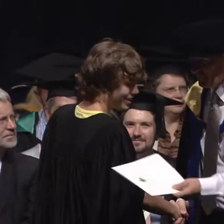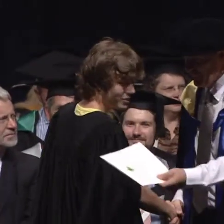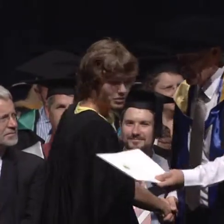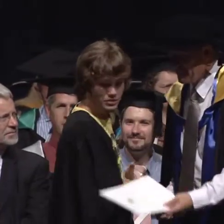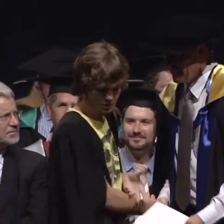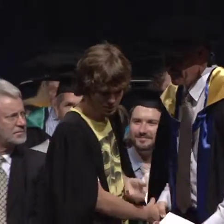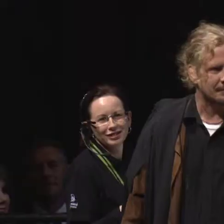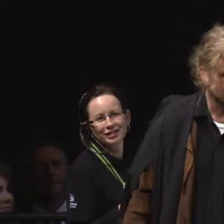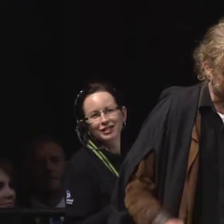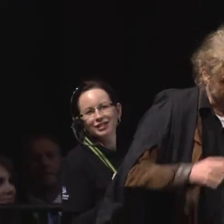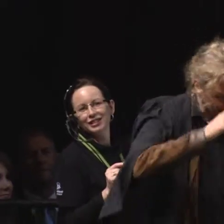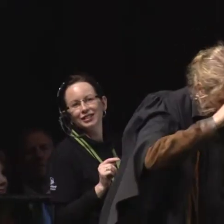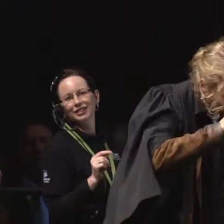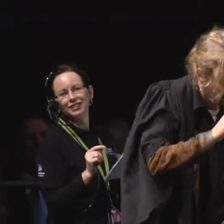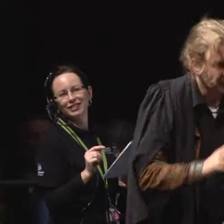Damon Deegan.